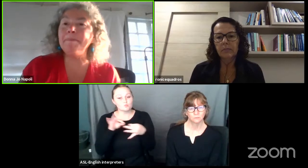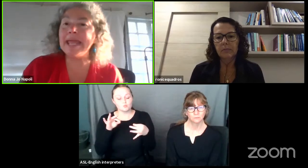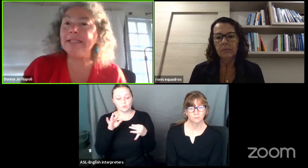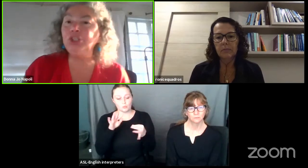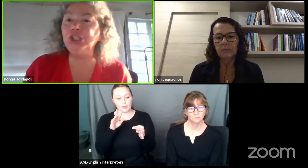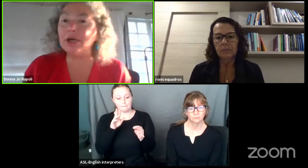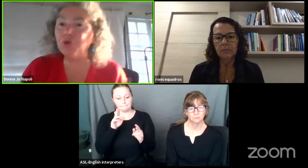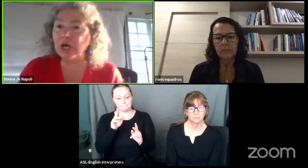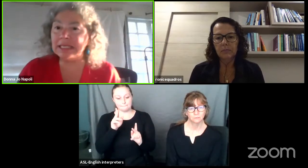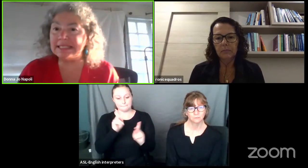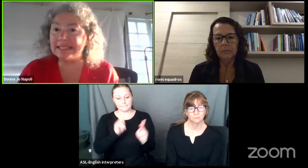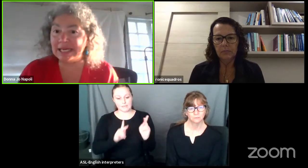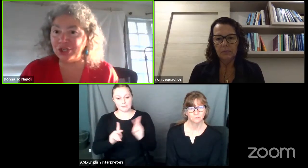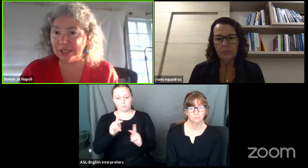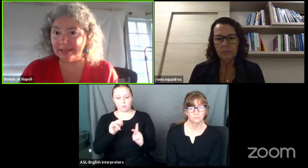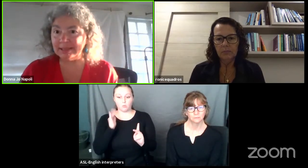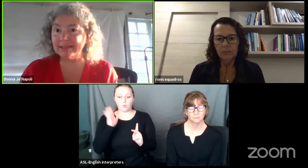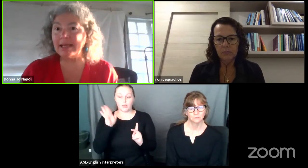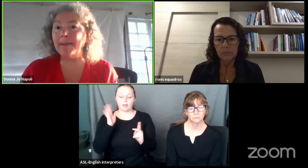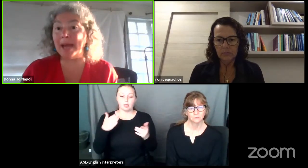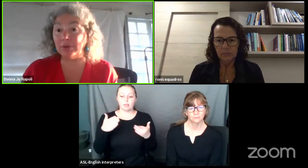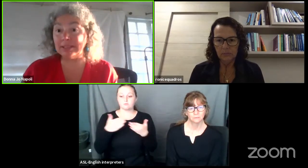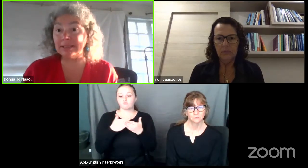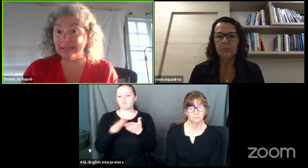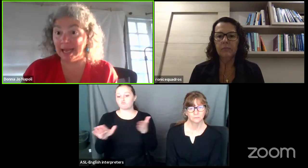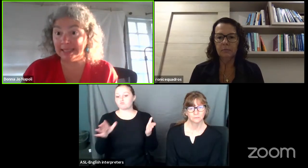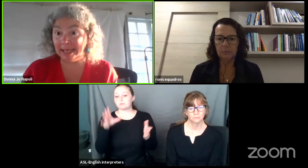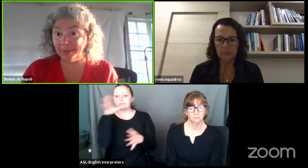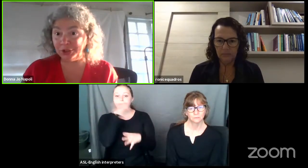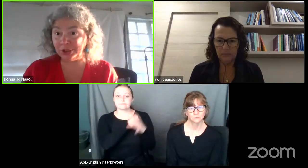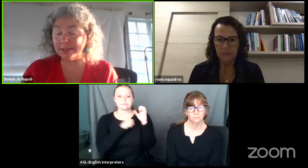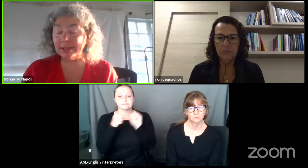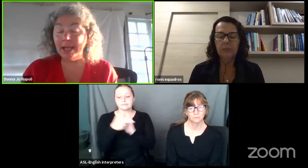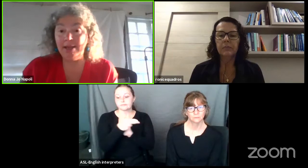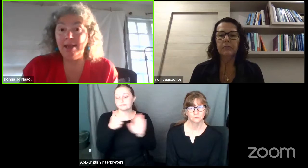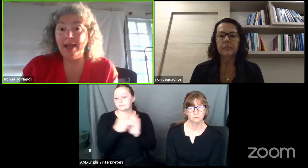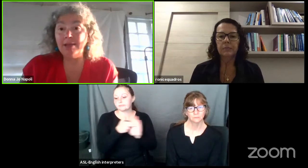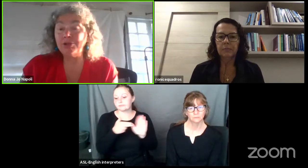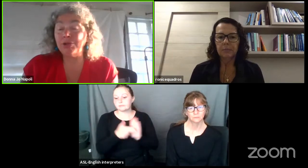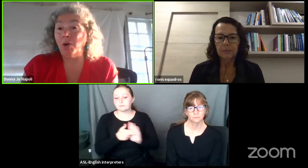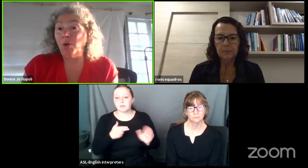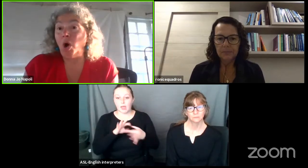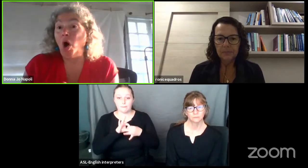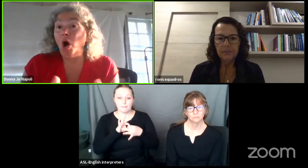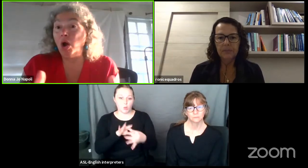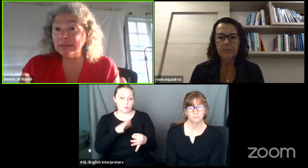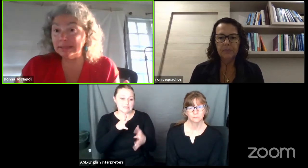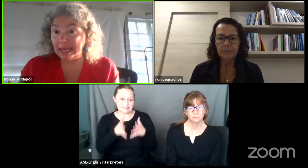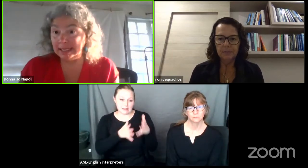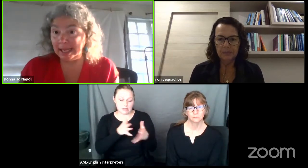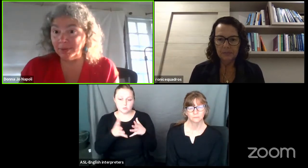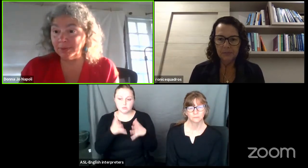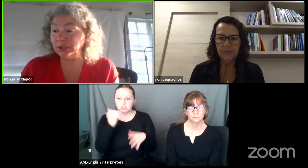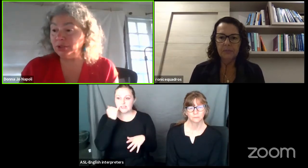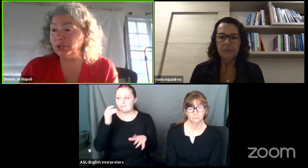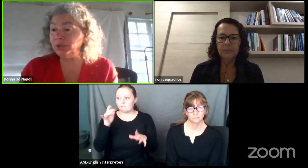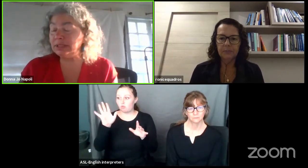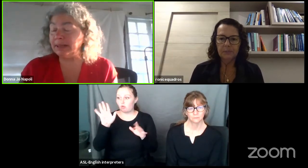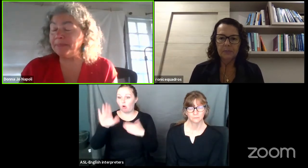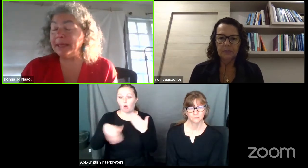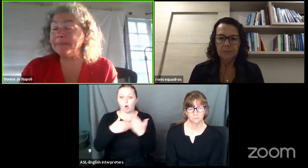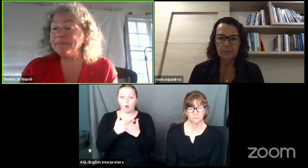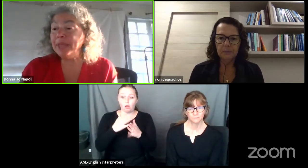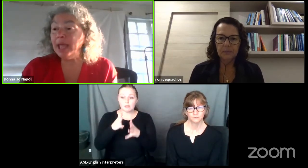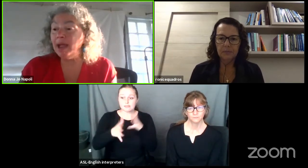people will make generalizations about sign languages as though all sign languages